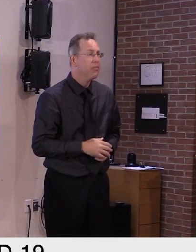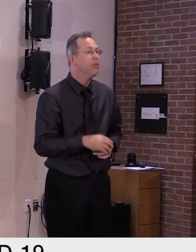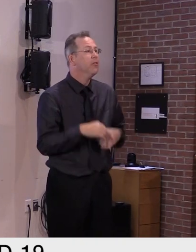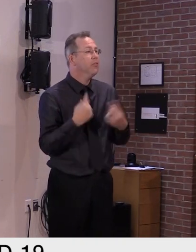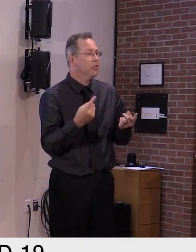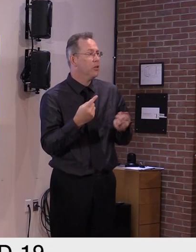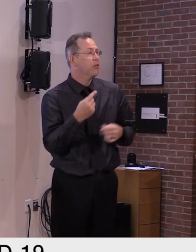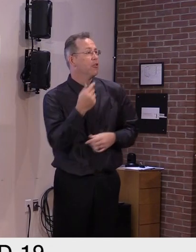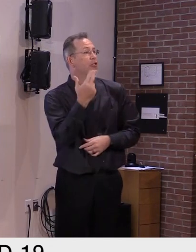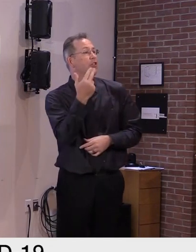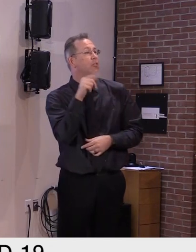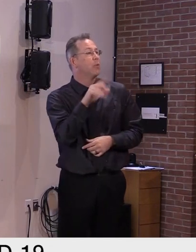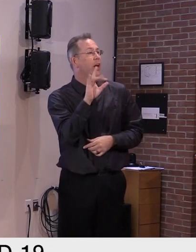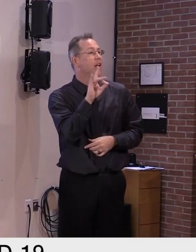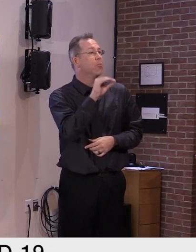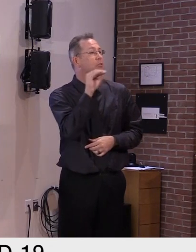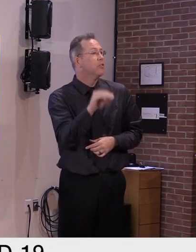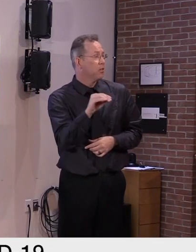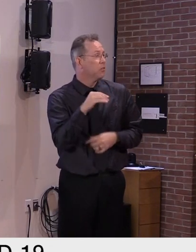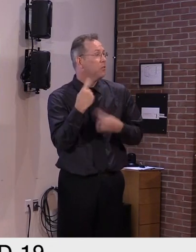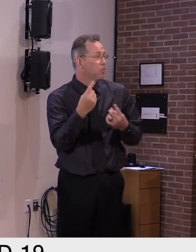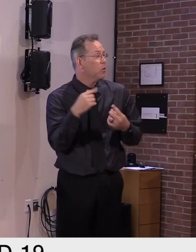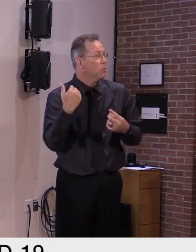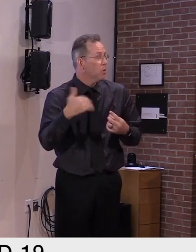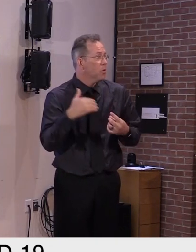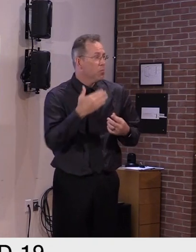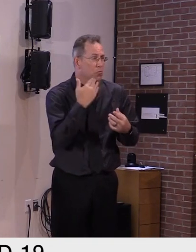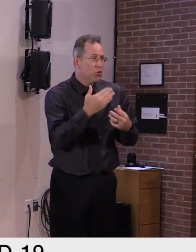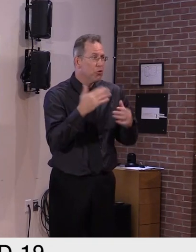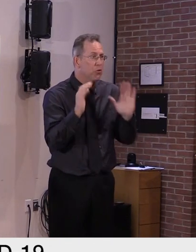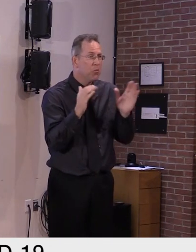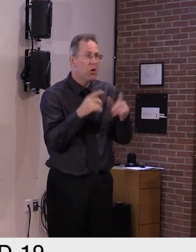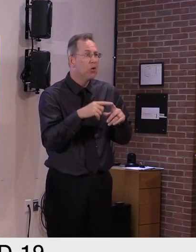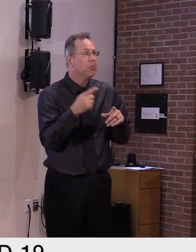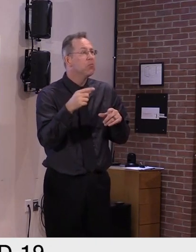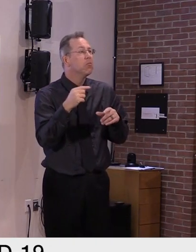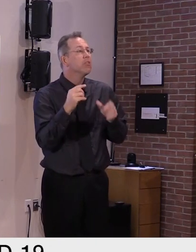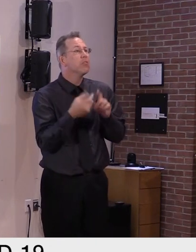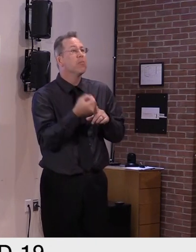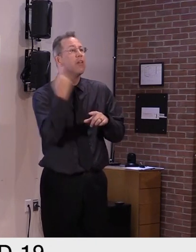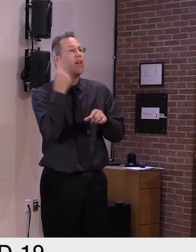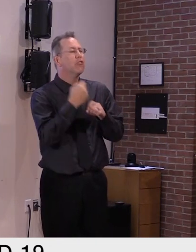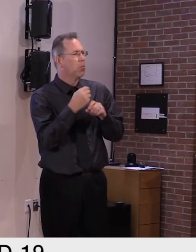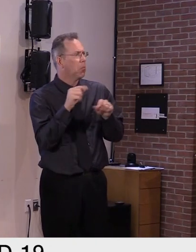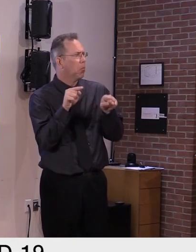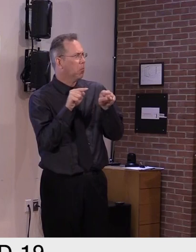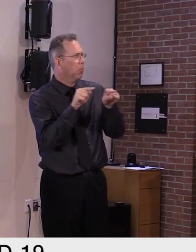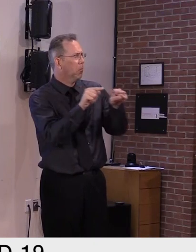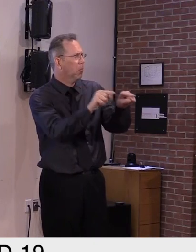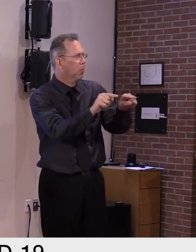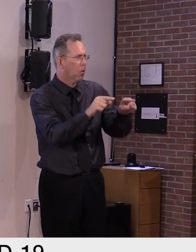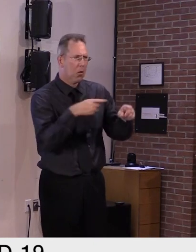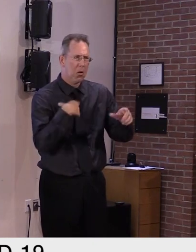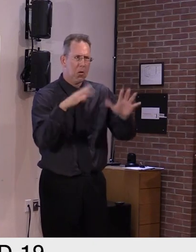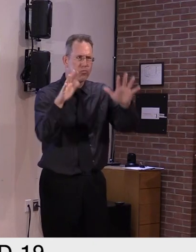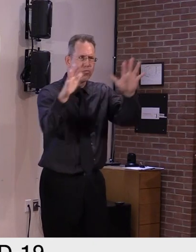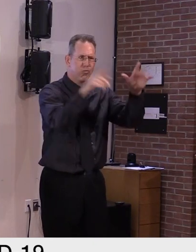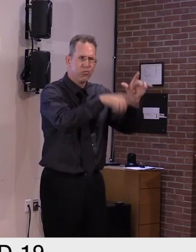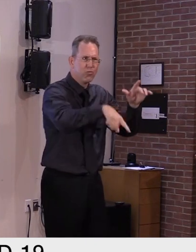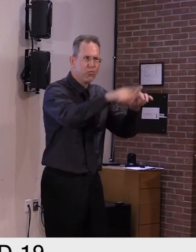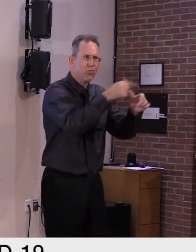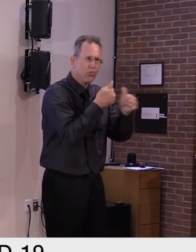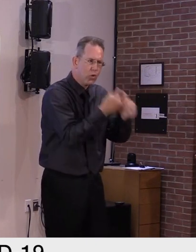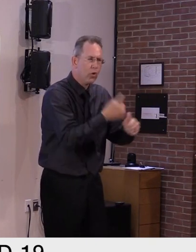13.8% compared to this time last year. So again, we are up compared to this time last year, so Vermonters are doing a good job getting their flu